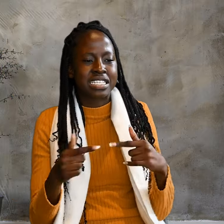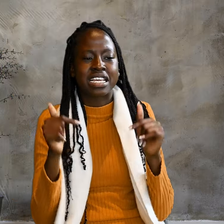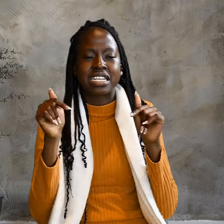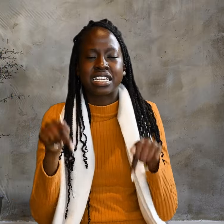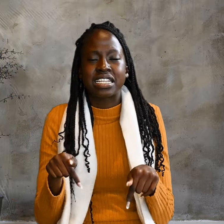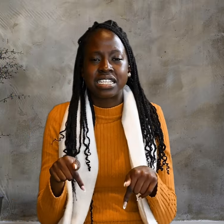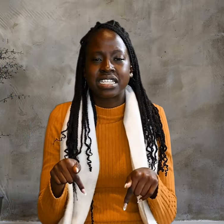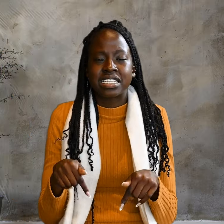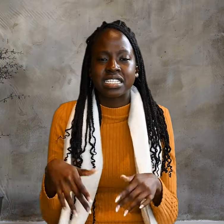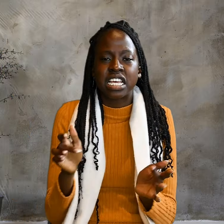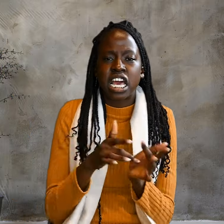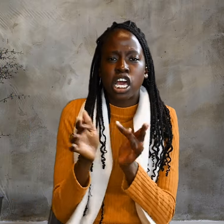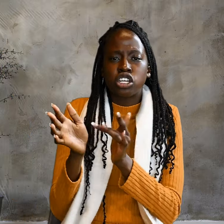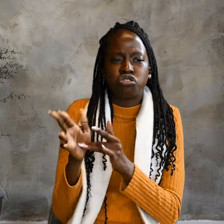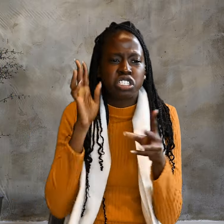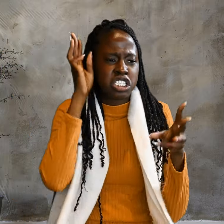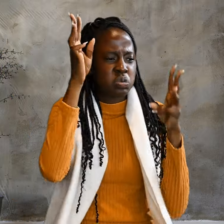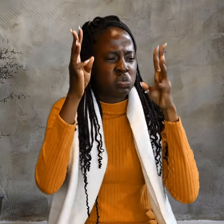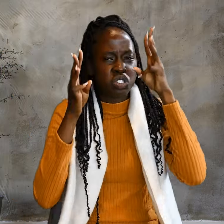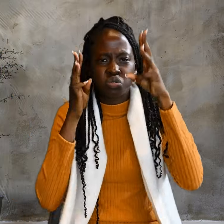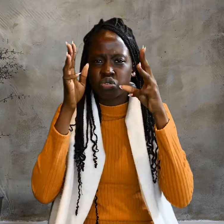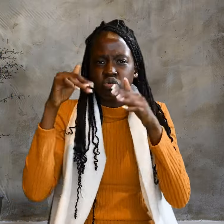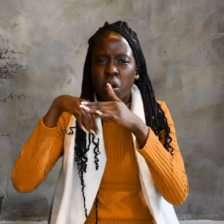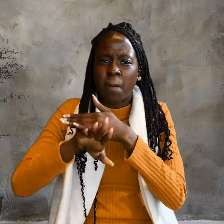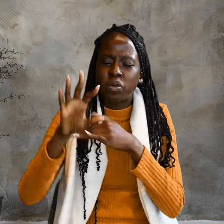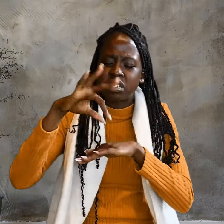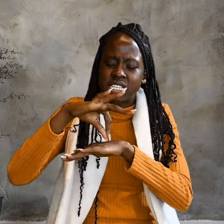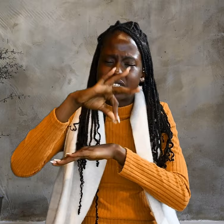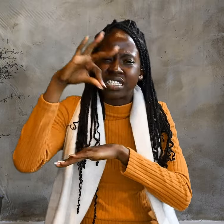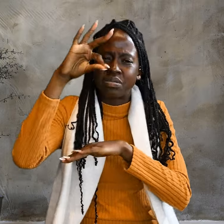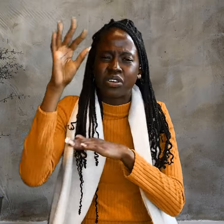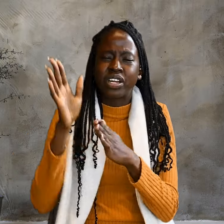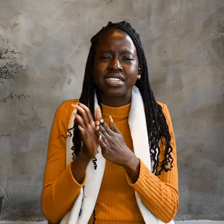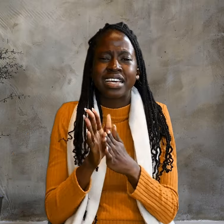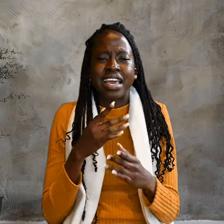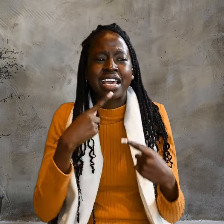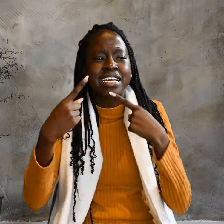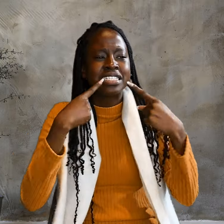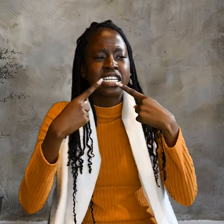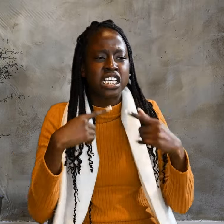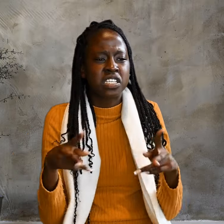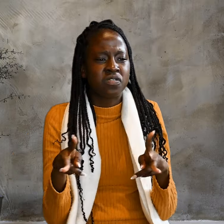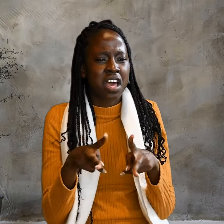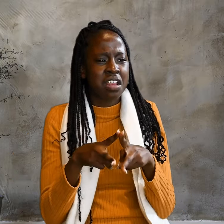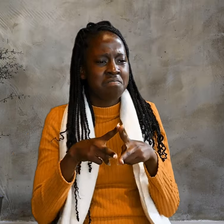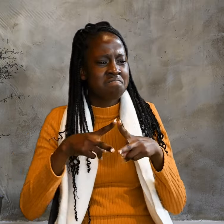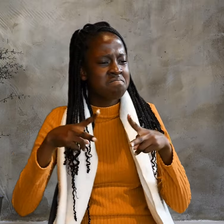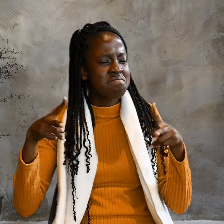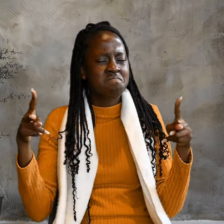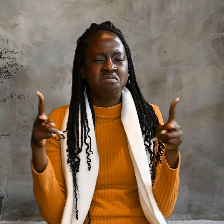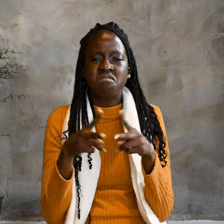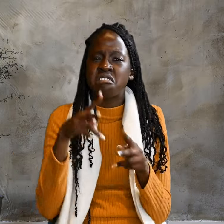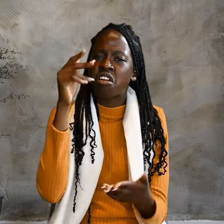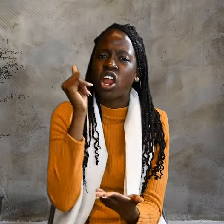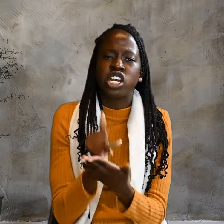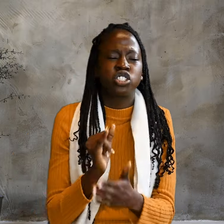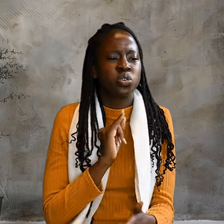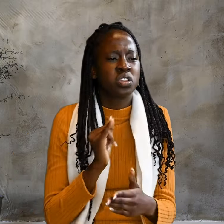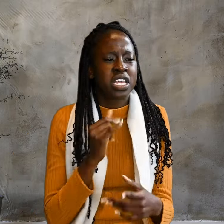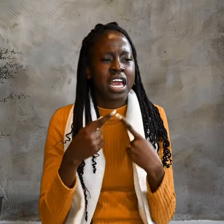After he said this, Jesus was troubled in spirit and testified, "Very truly I